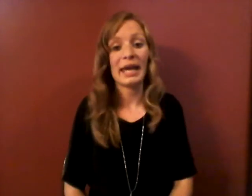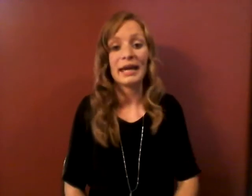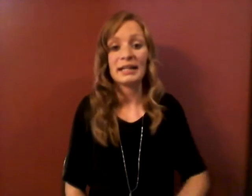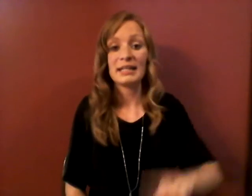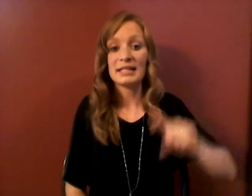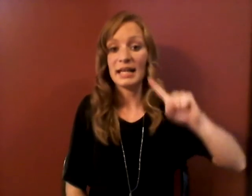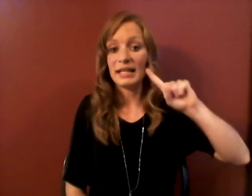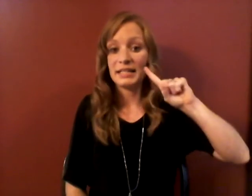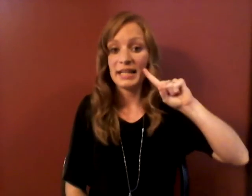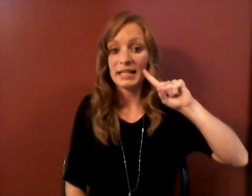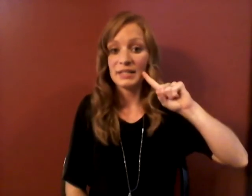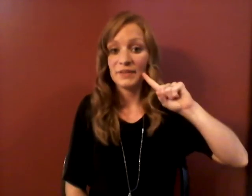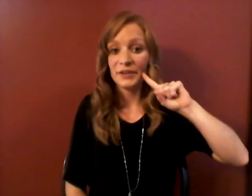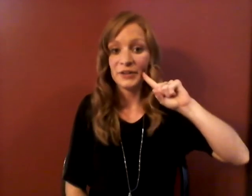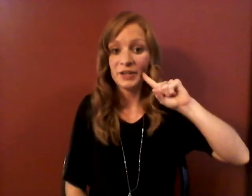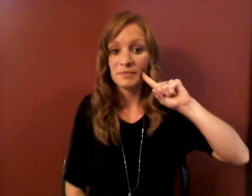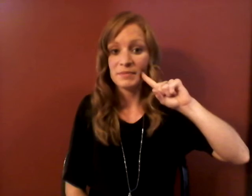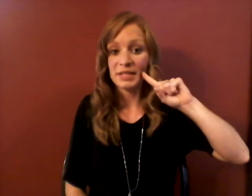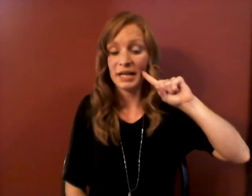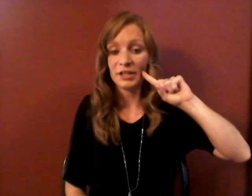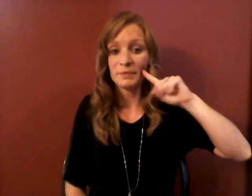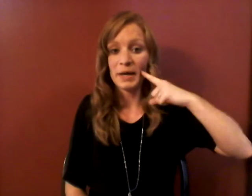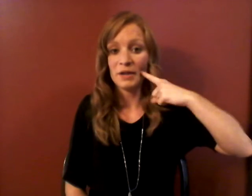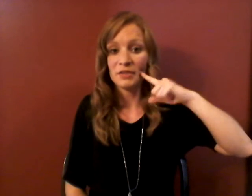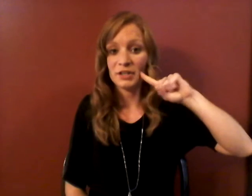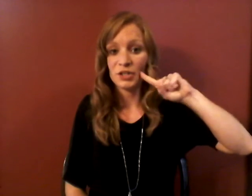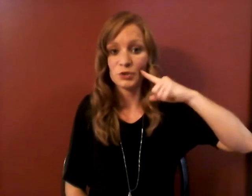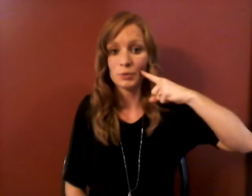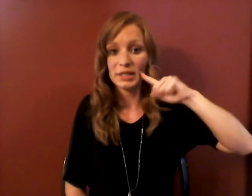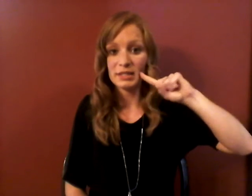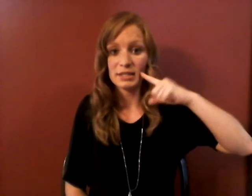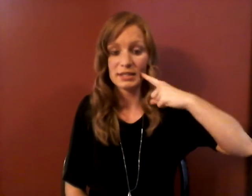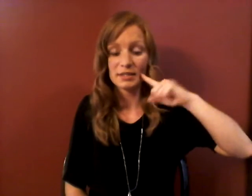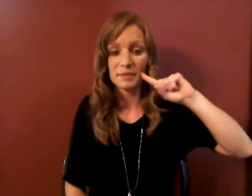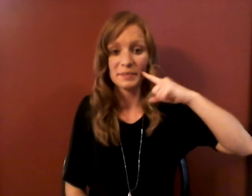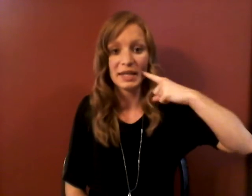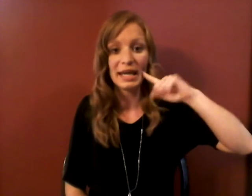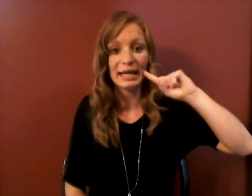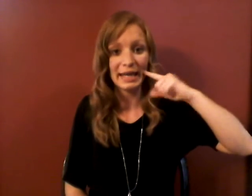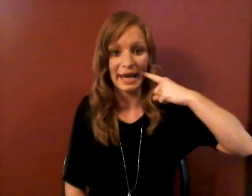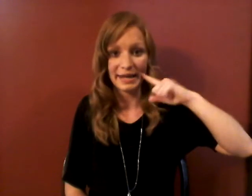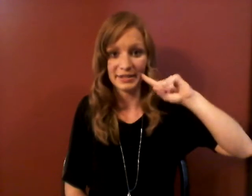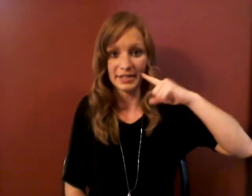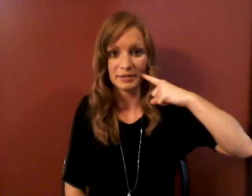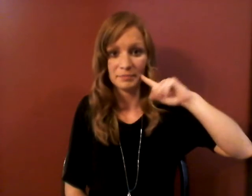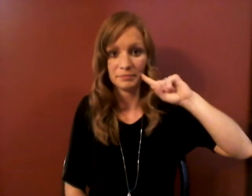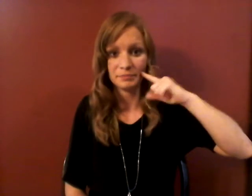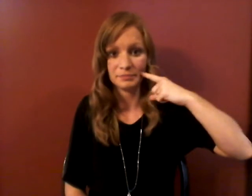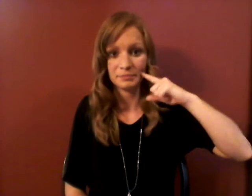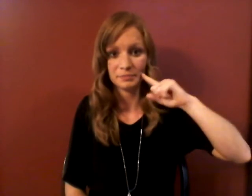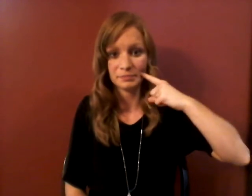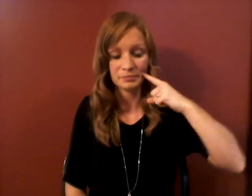Candy is that index finger, side of your mouth, and it twists. Candy.